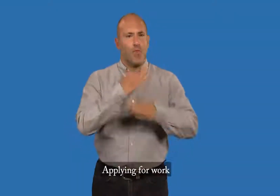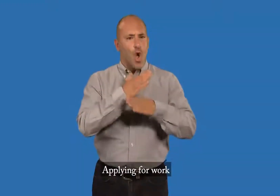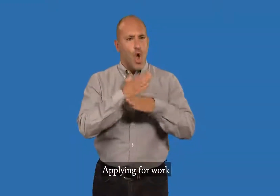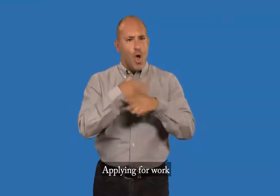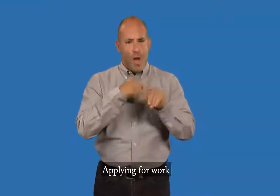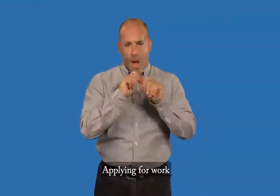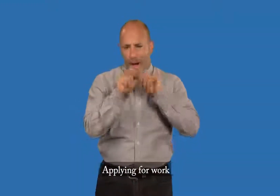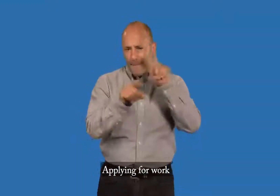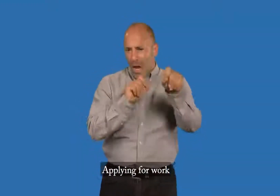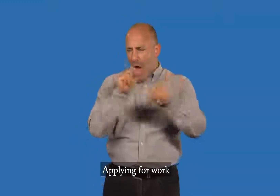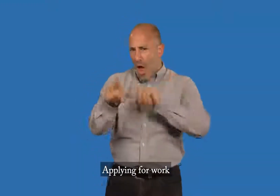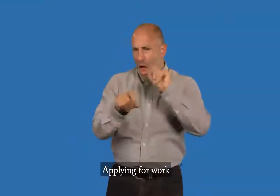Applying for work.